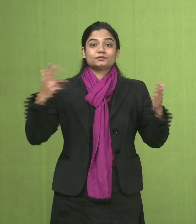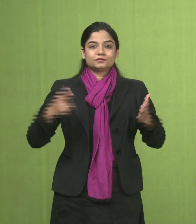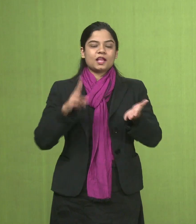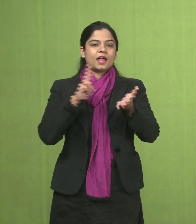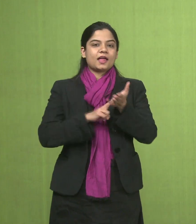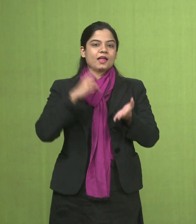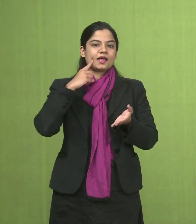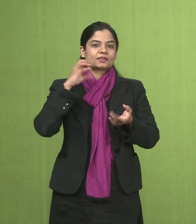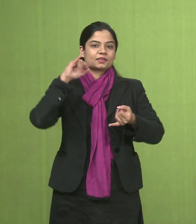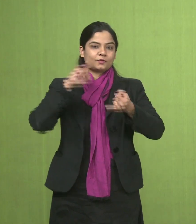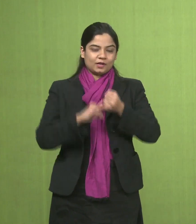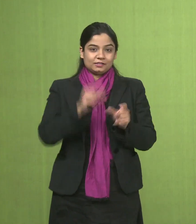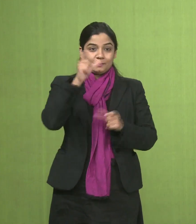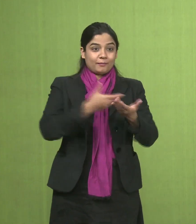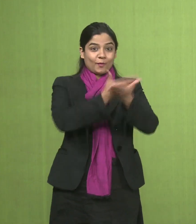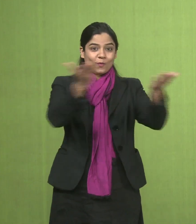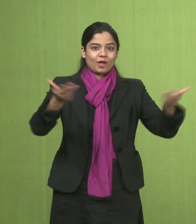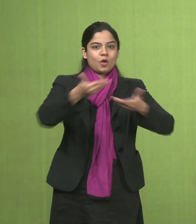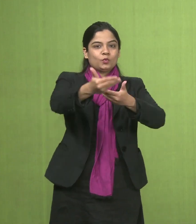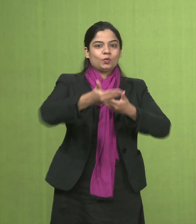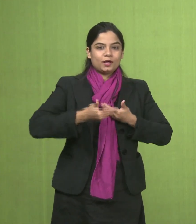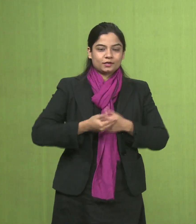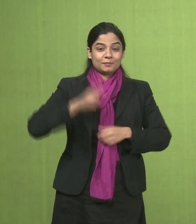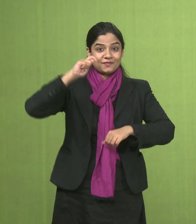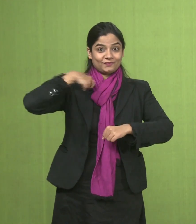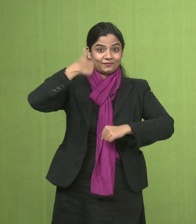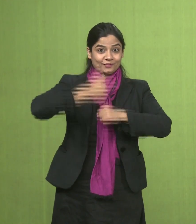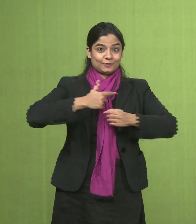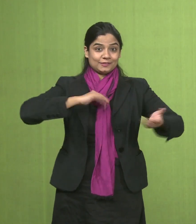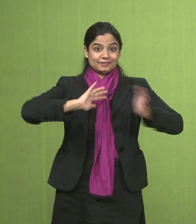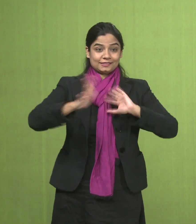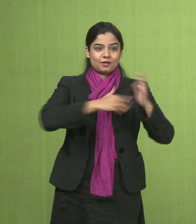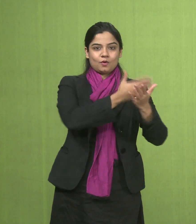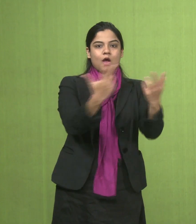Dear learners, welcome to NIOS video series.